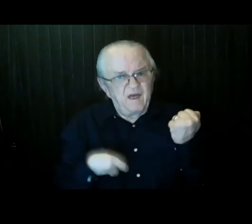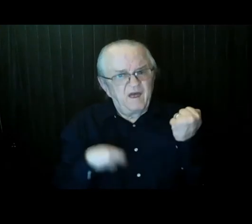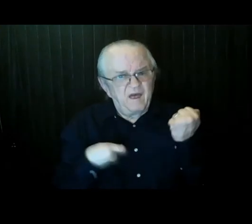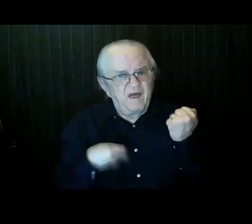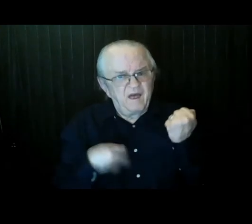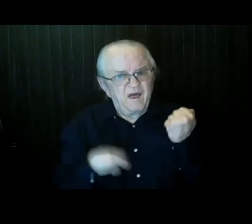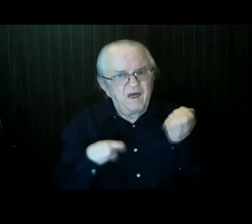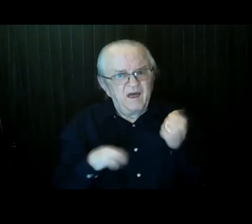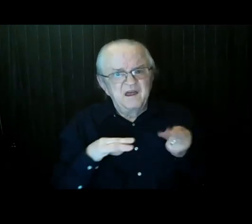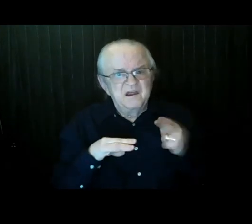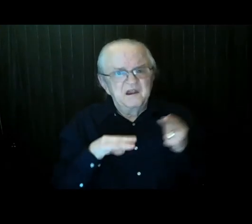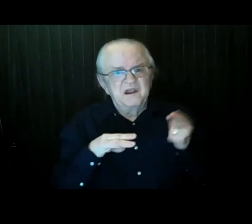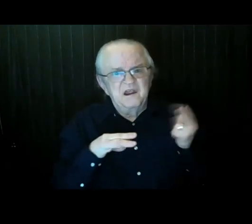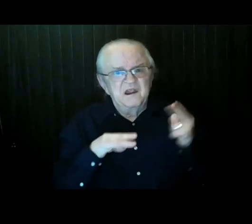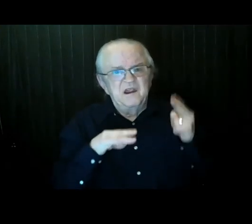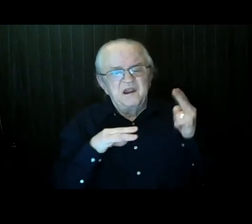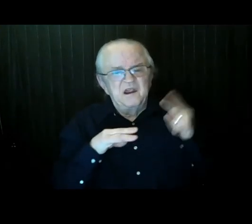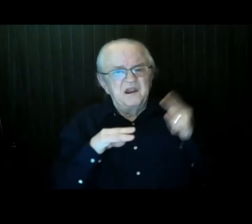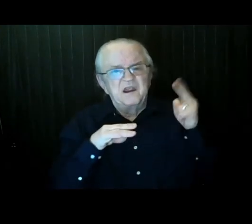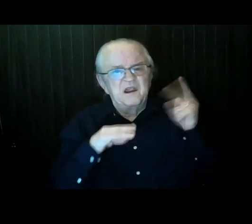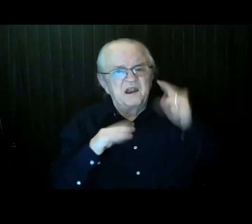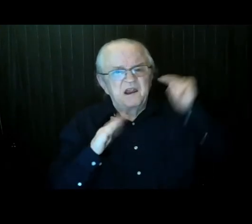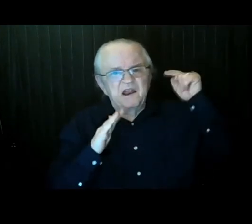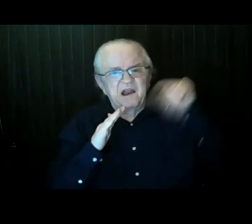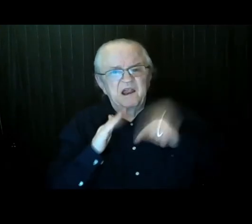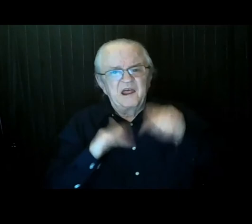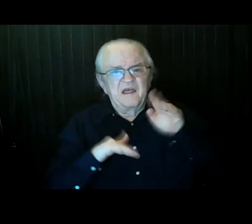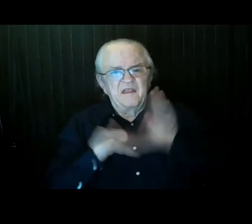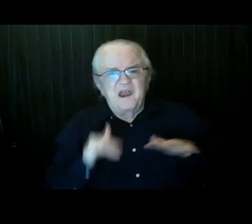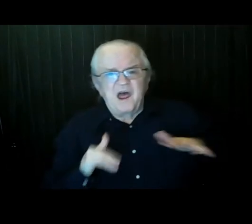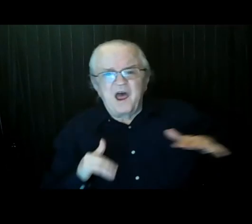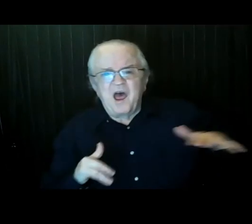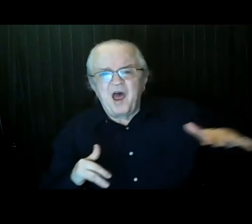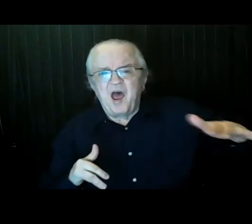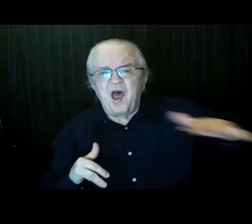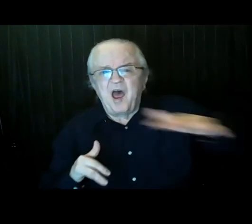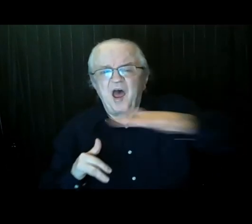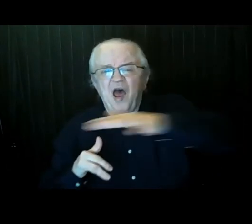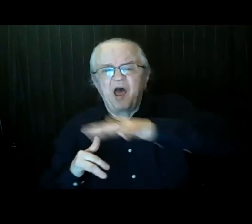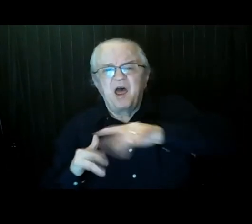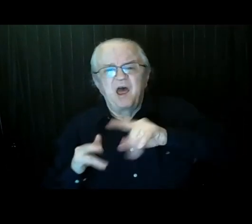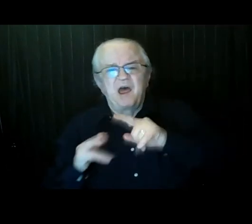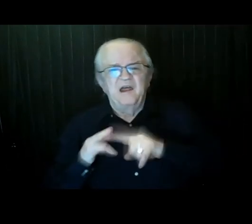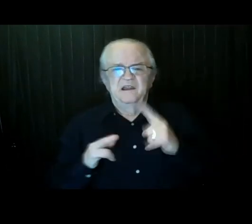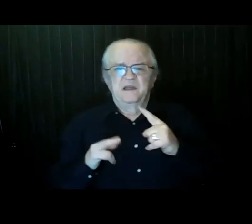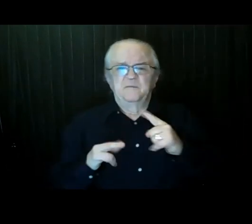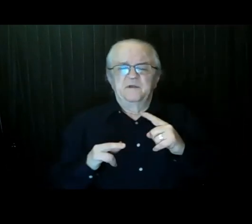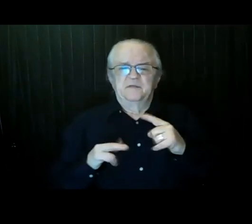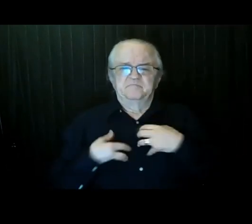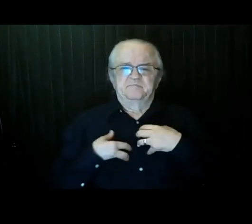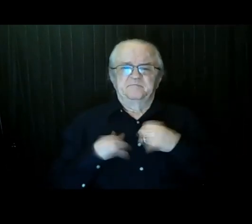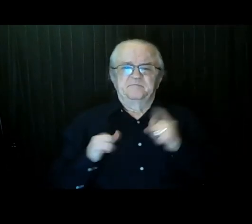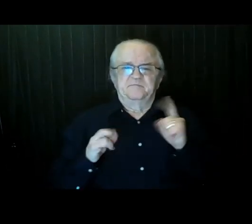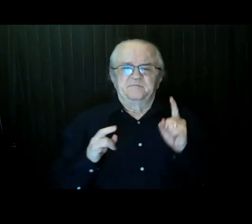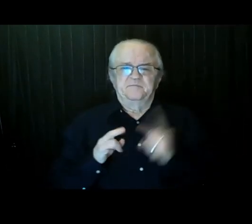it dominated the aural specter, the aural sphere of that environment, until someone got up the courage, walked over to him, and